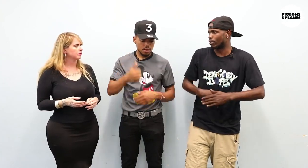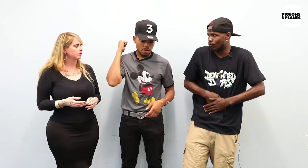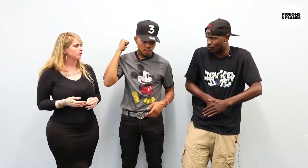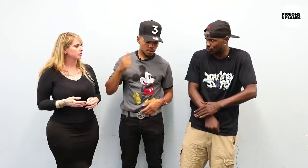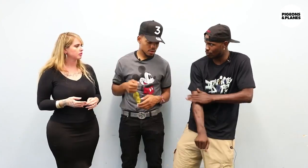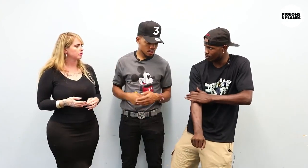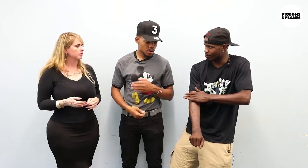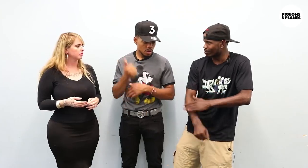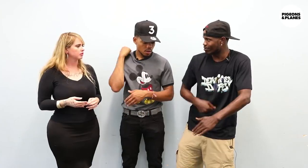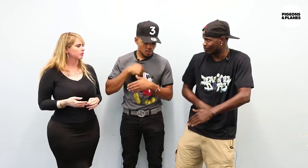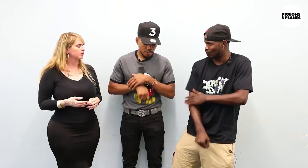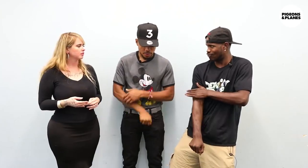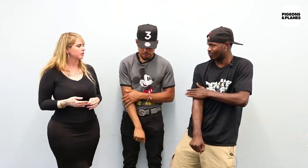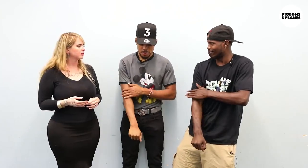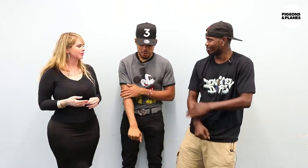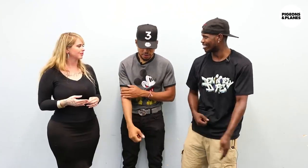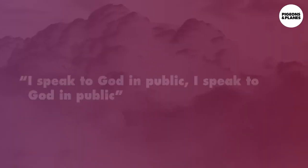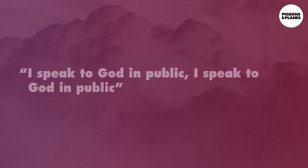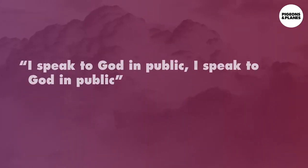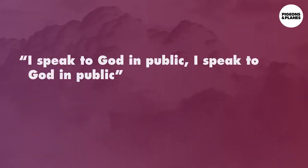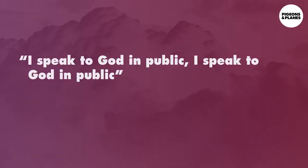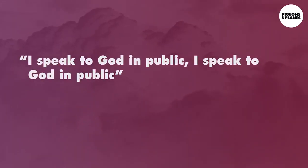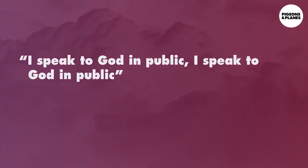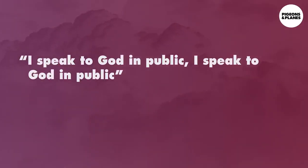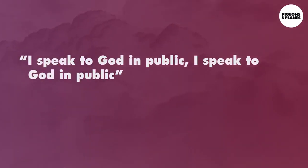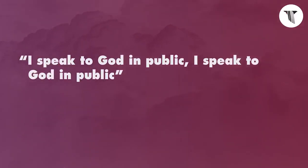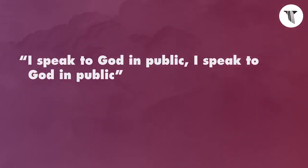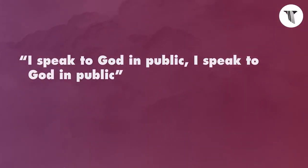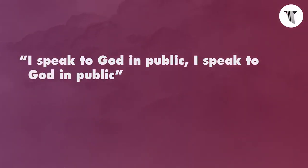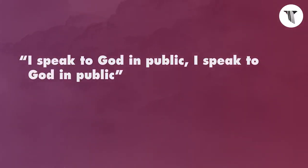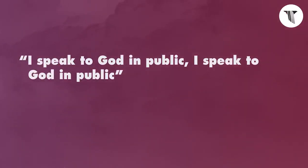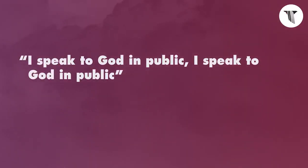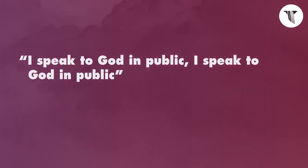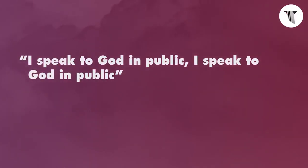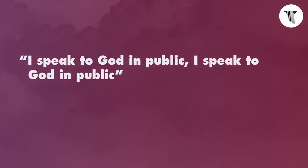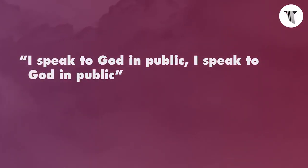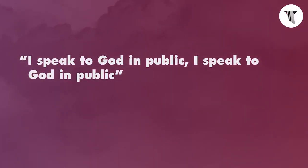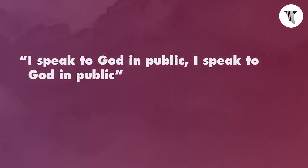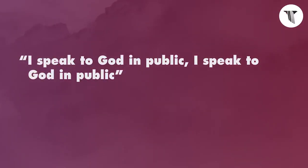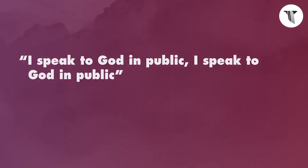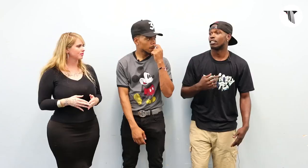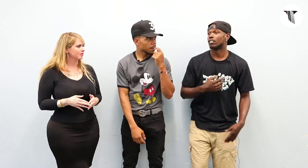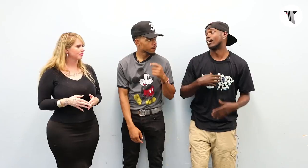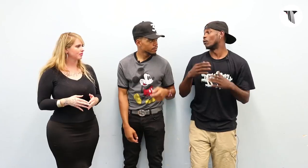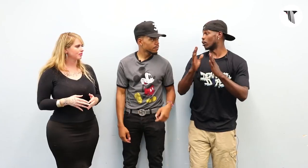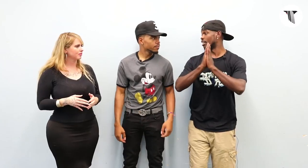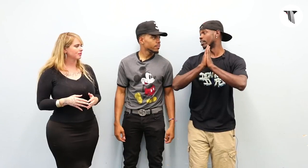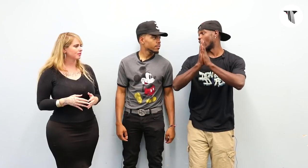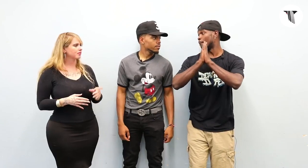Like, I won't be reborn. I speak to God in public. I speak to God in public. That's where I say I